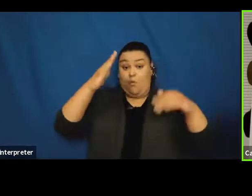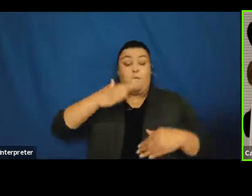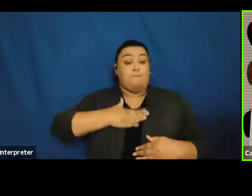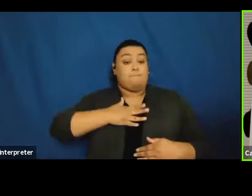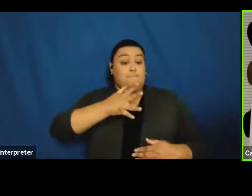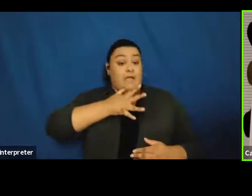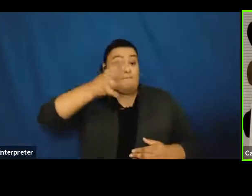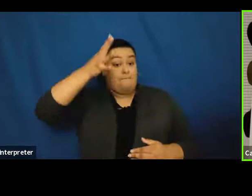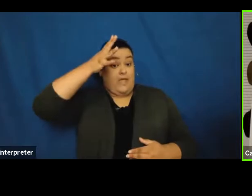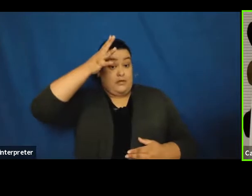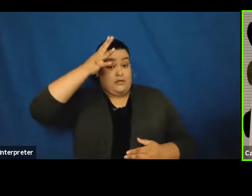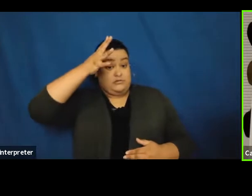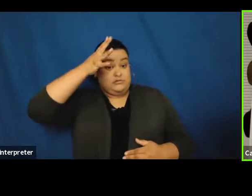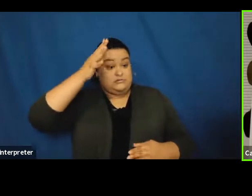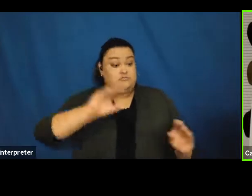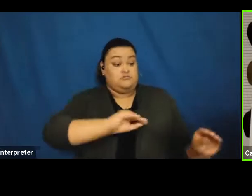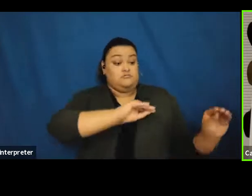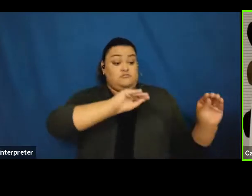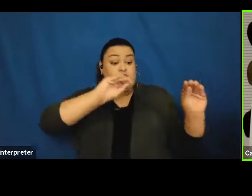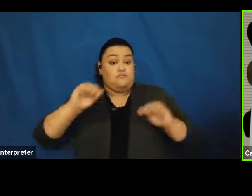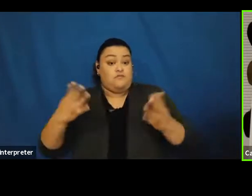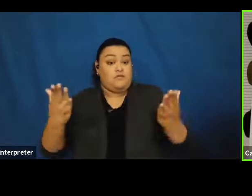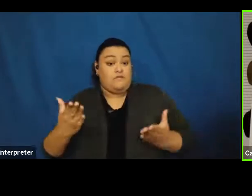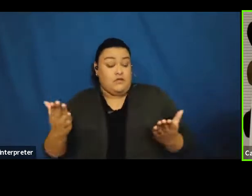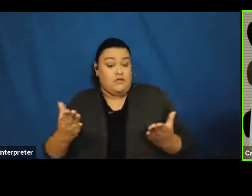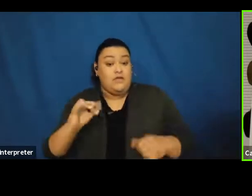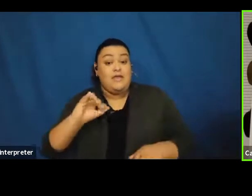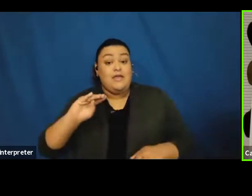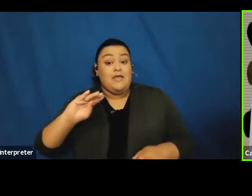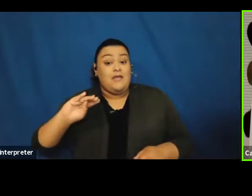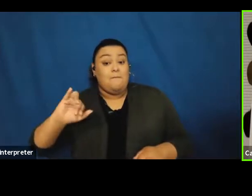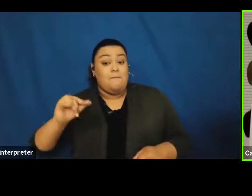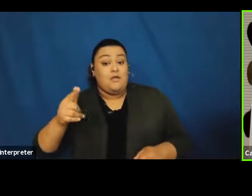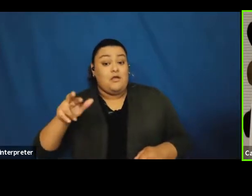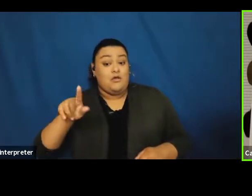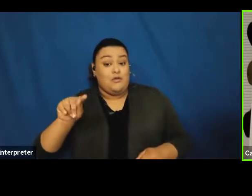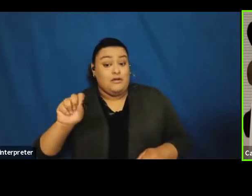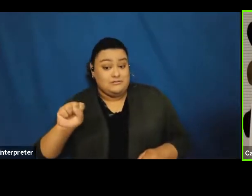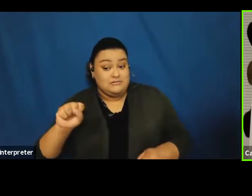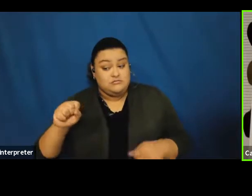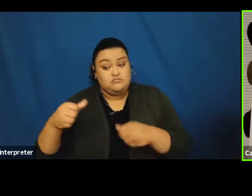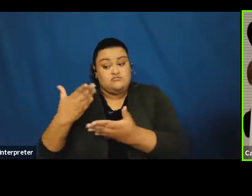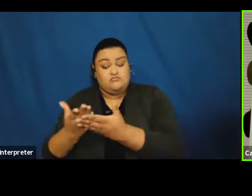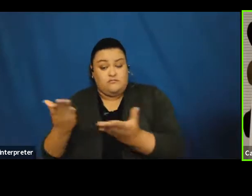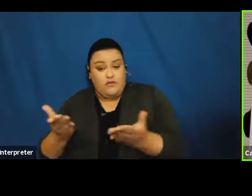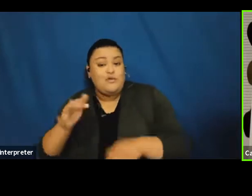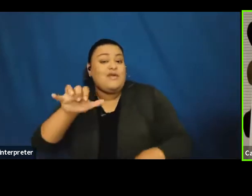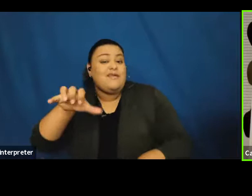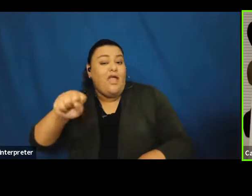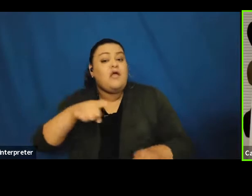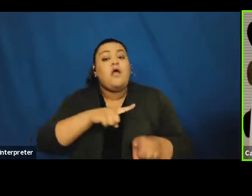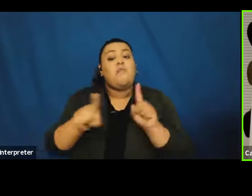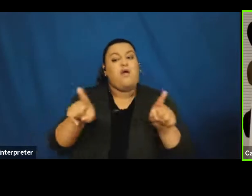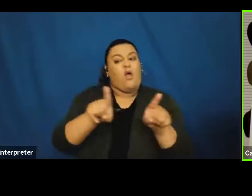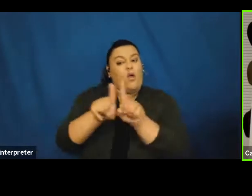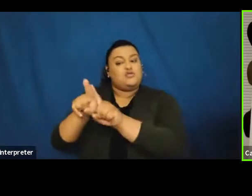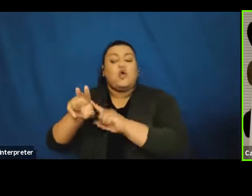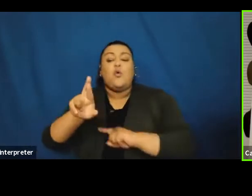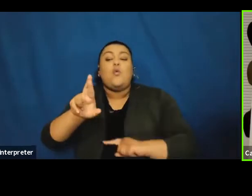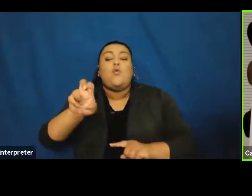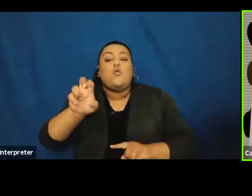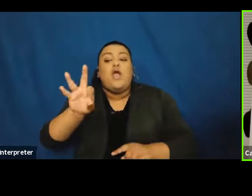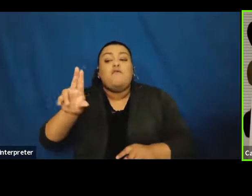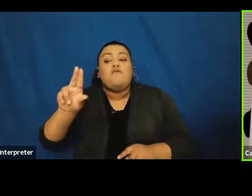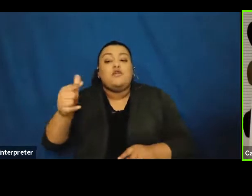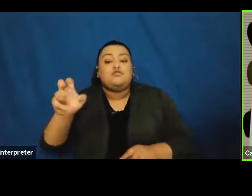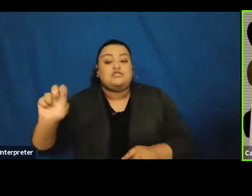came as immigrants, yes, but they actually really came as refugees from the Mexican Revolution, the violence, because at